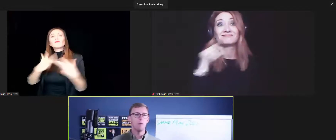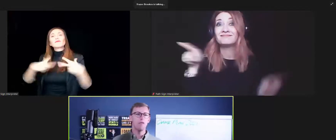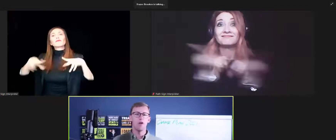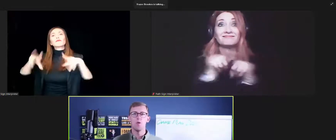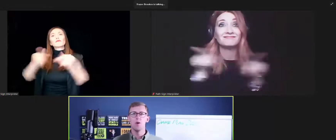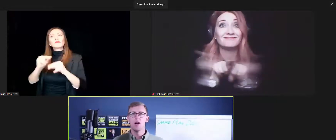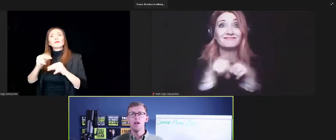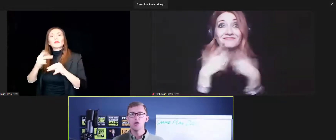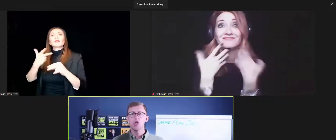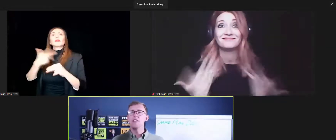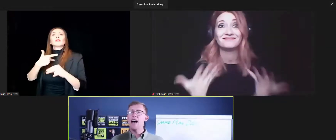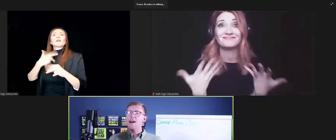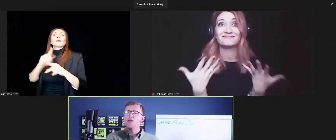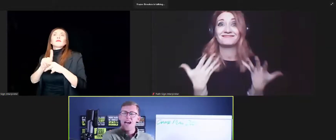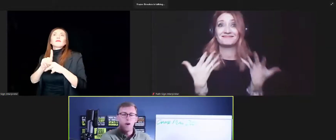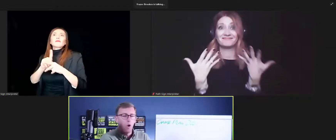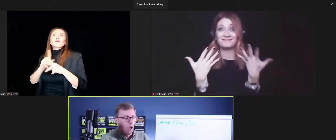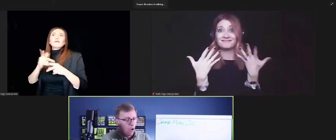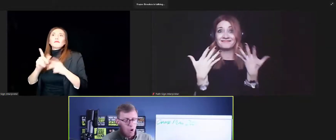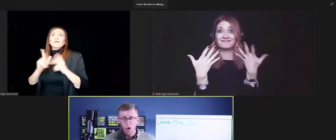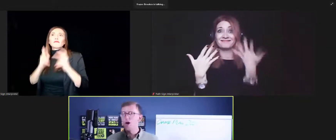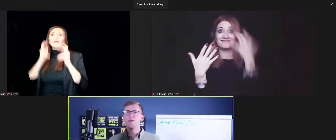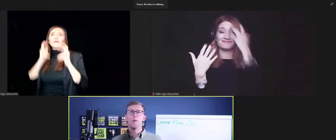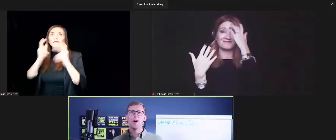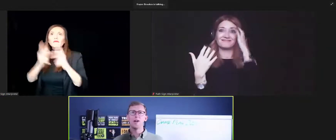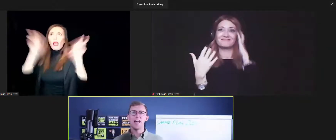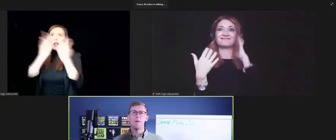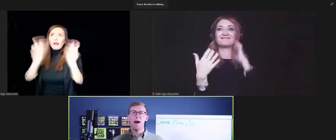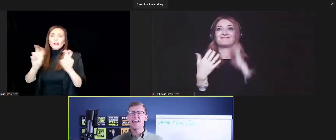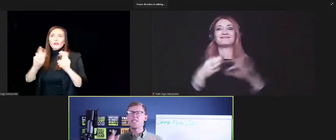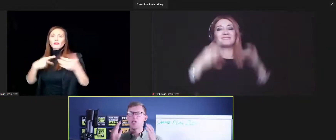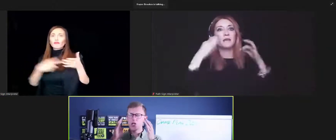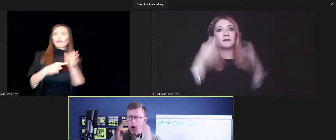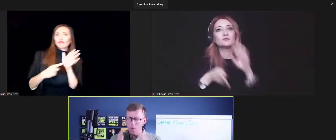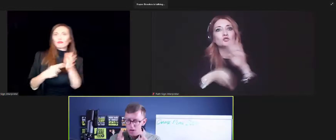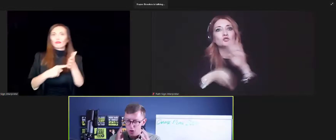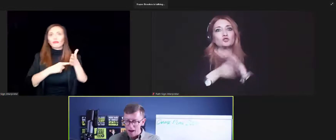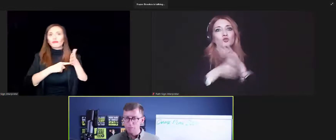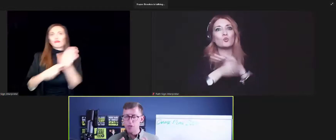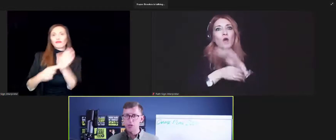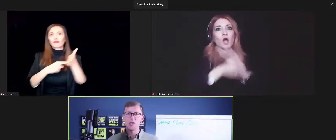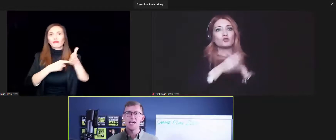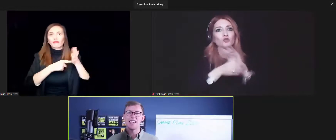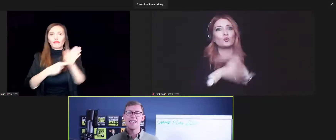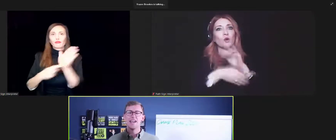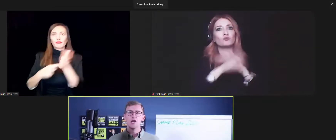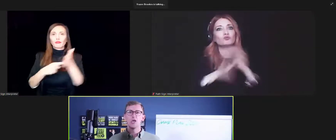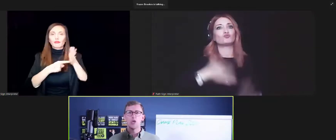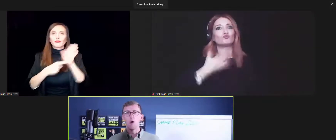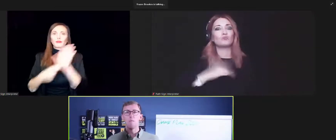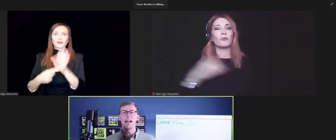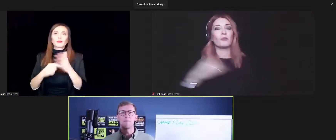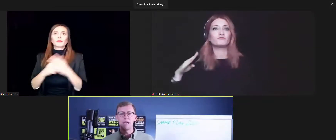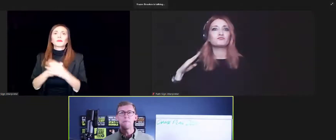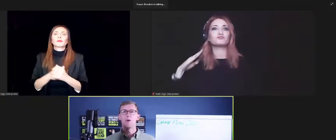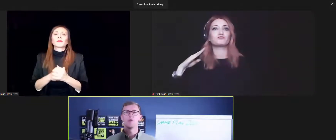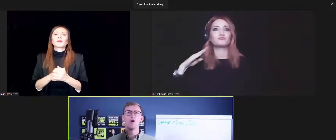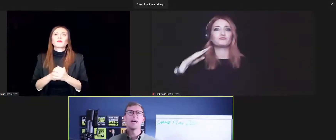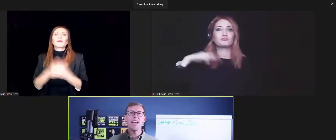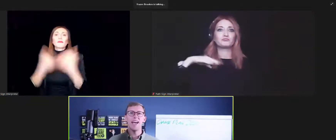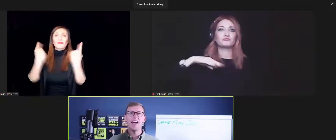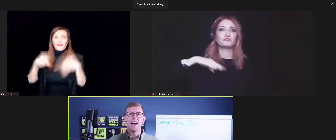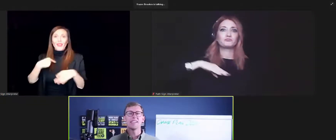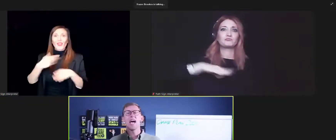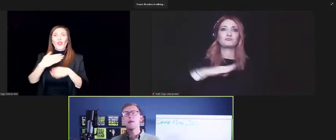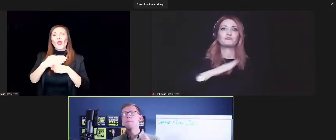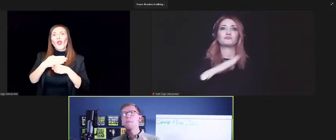share with you something that I've shared all over the world now. And it's so incredible to see so many people doing